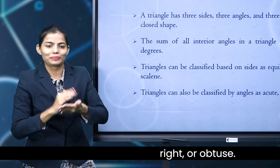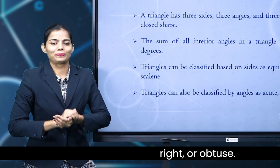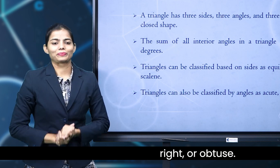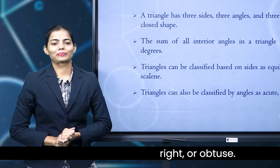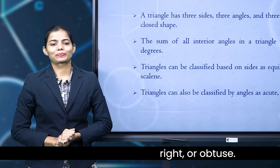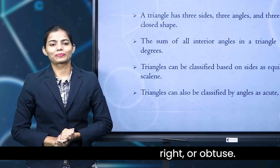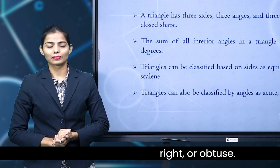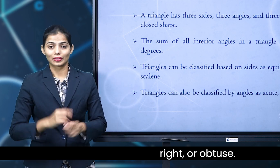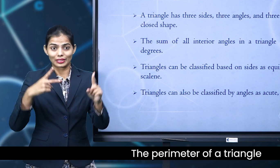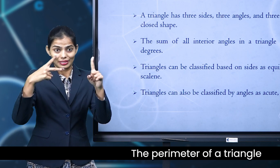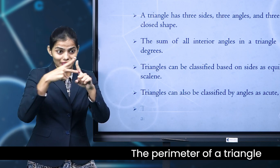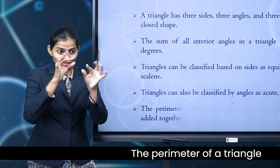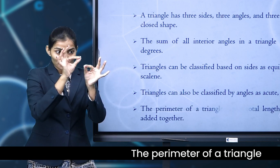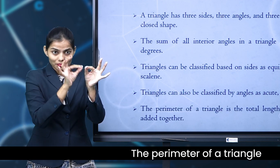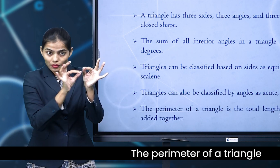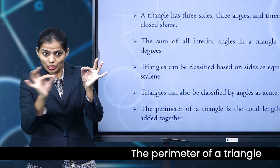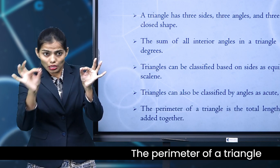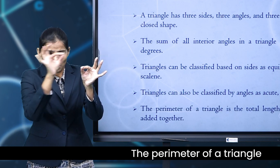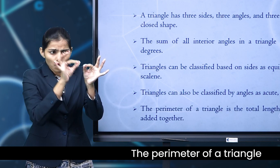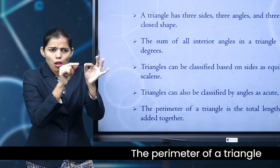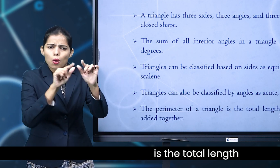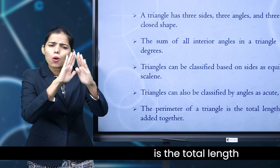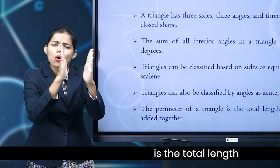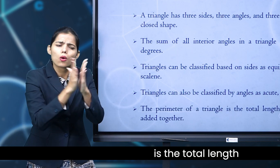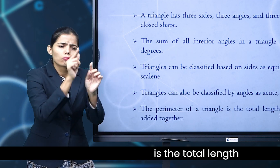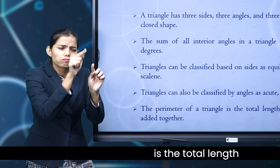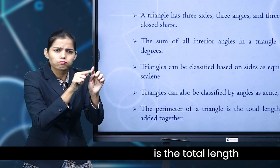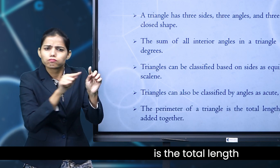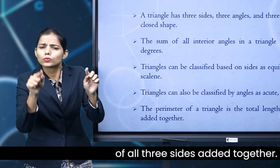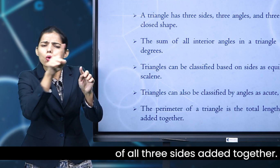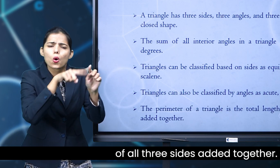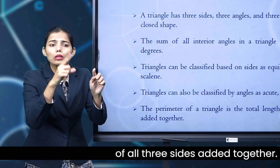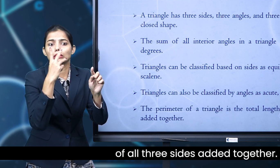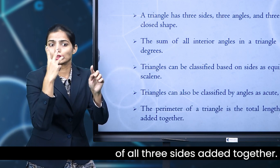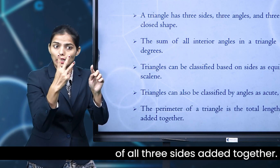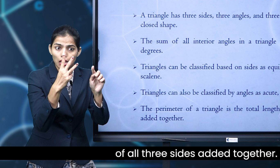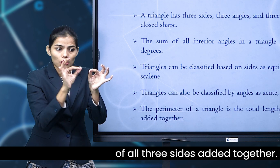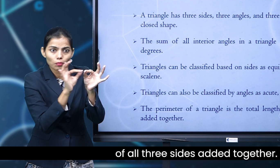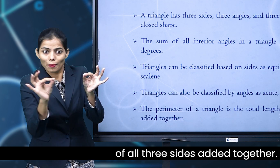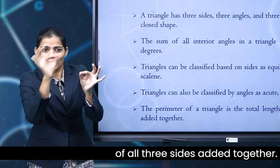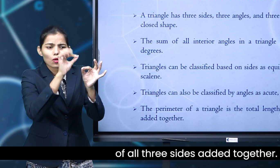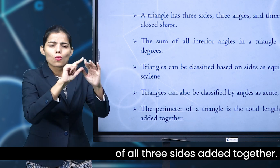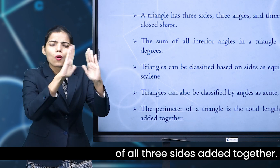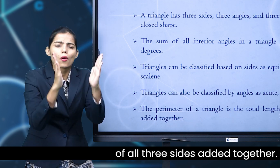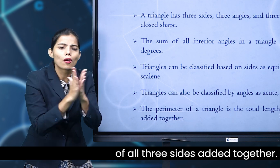obtuse. The perimeter of a triangle is the total length of all three sides added together.